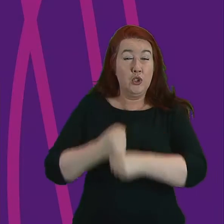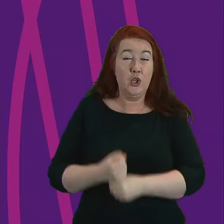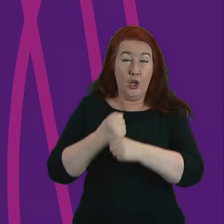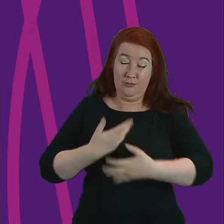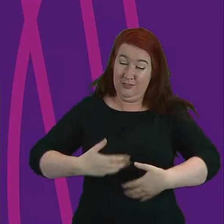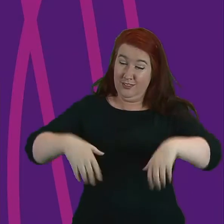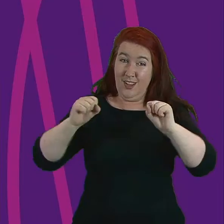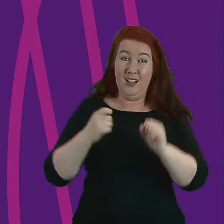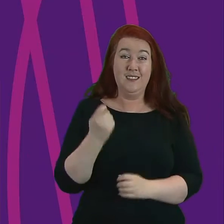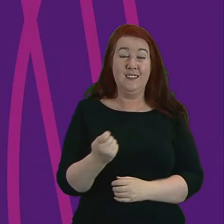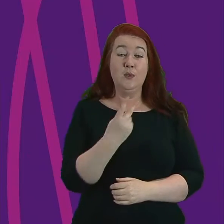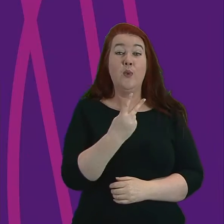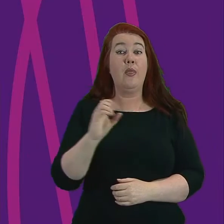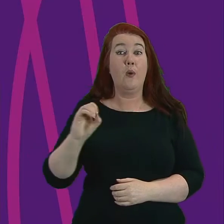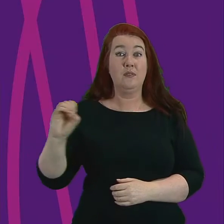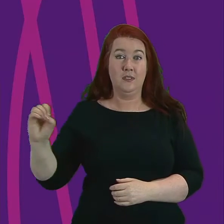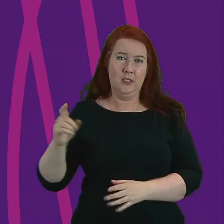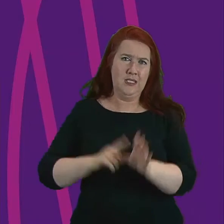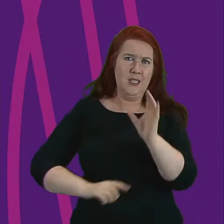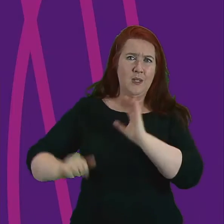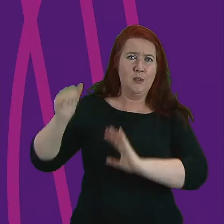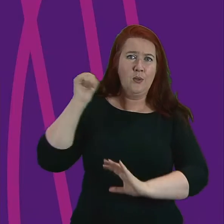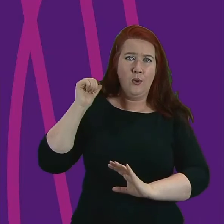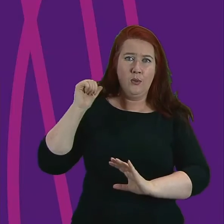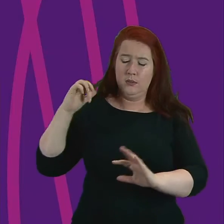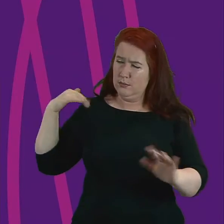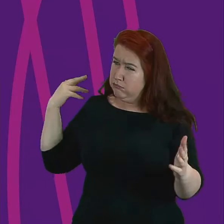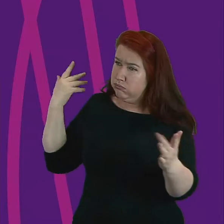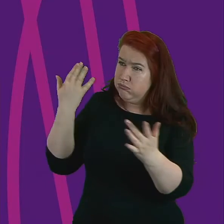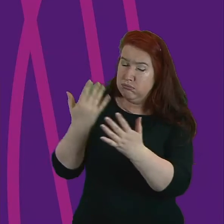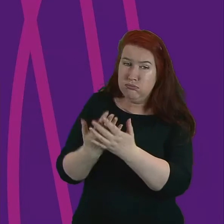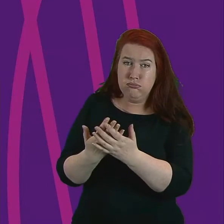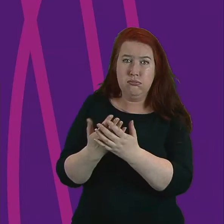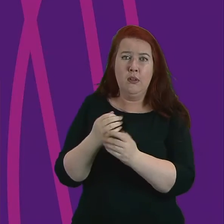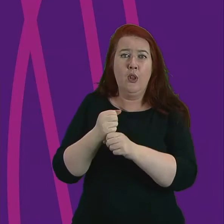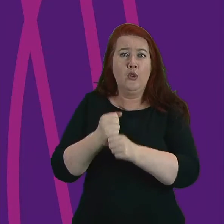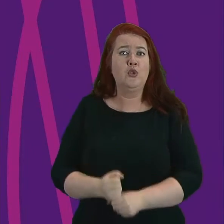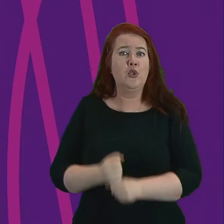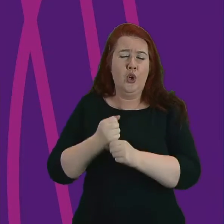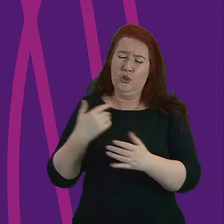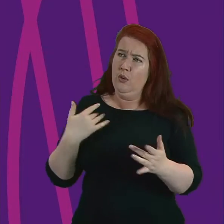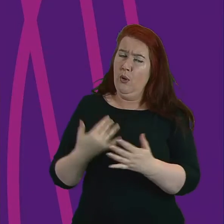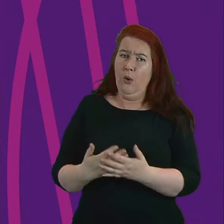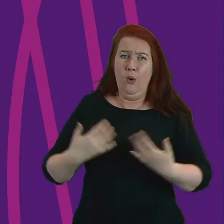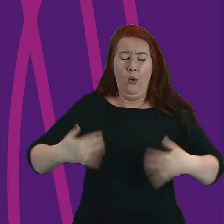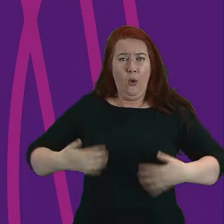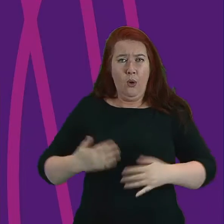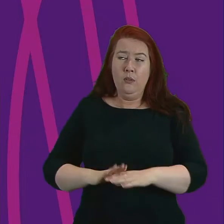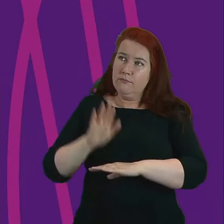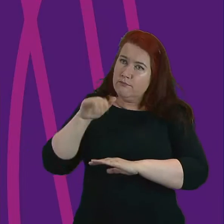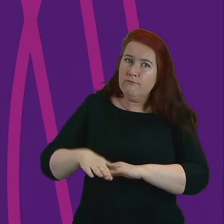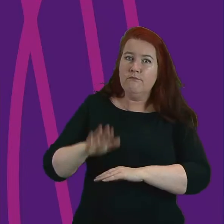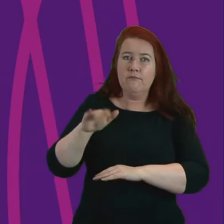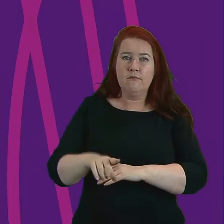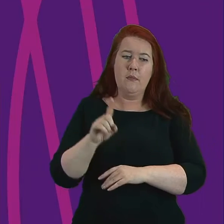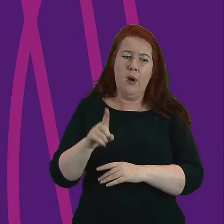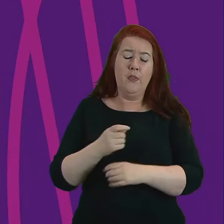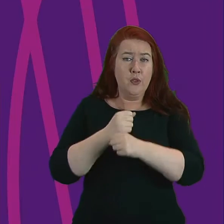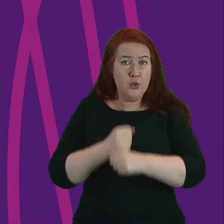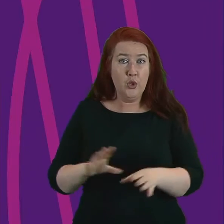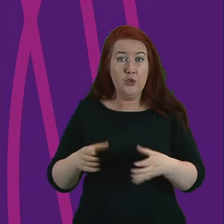ago. The church has gone through much in that time, highs and lows, but the church, as I have seen it and experienced